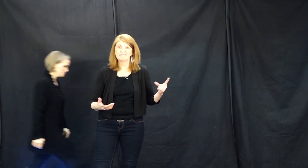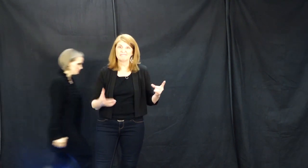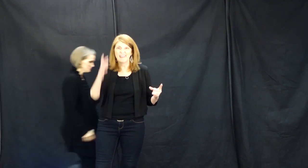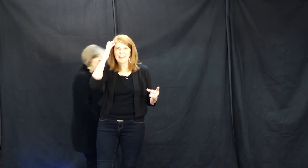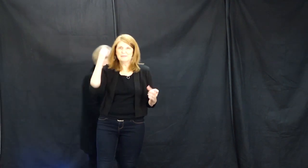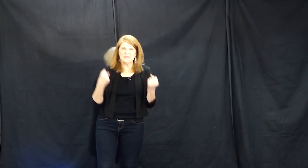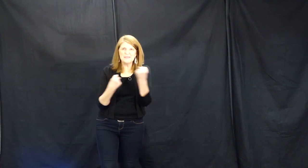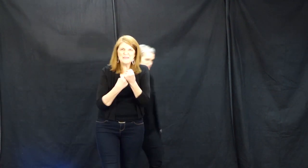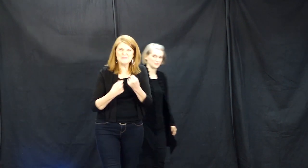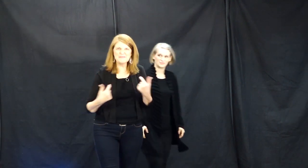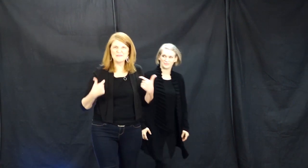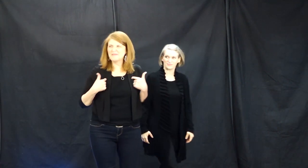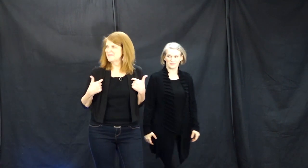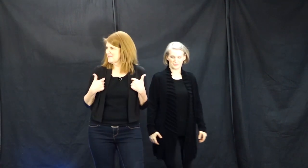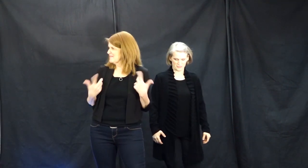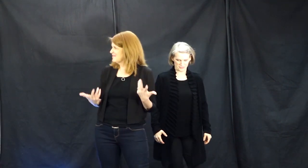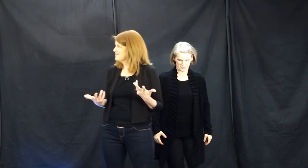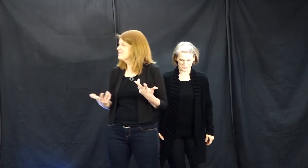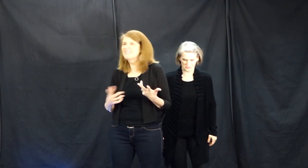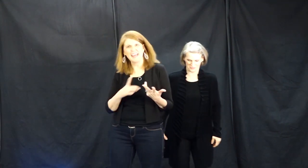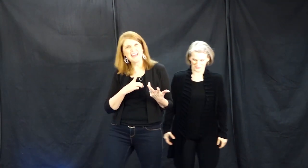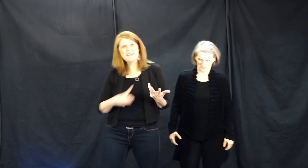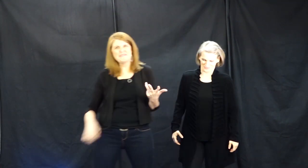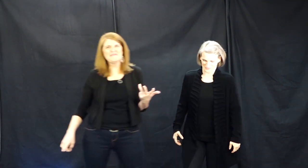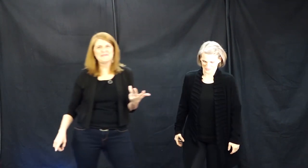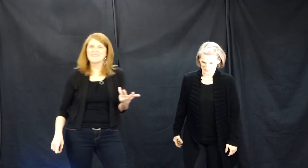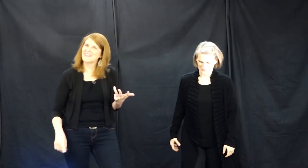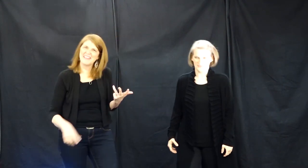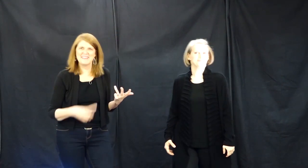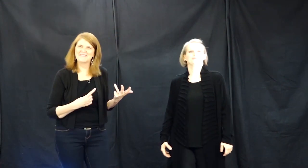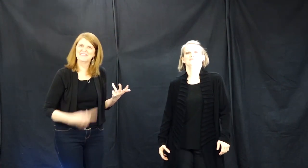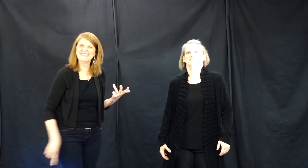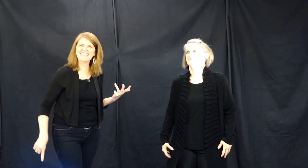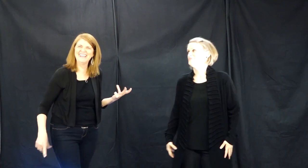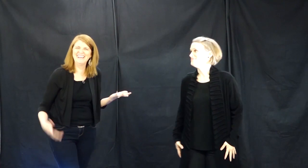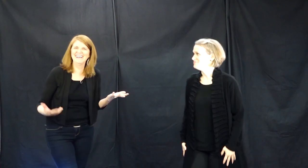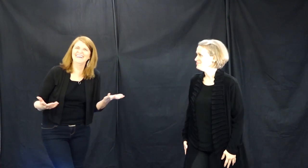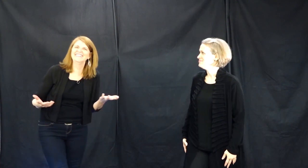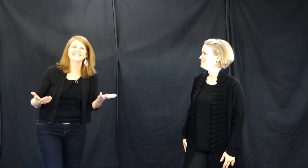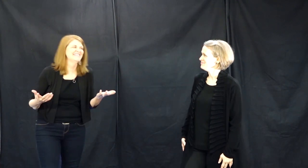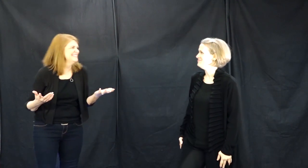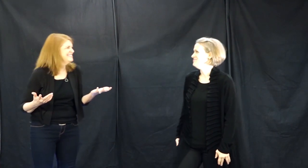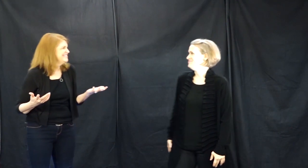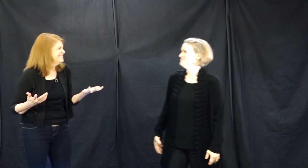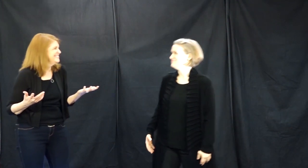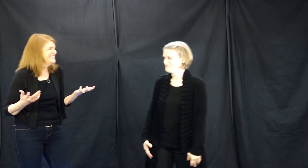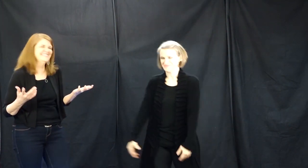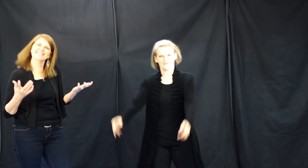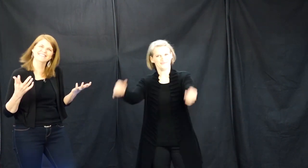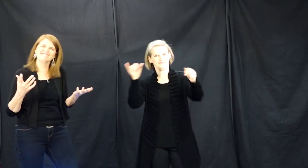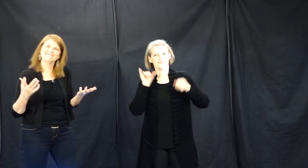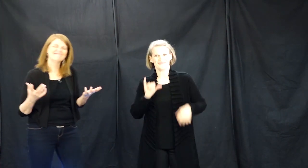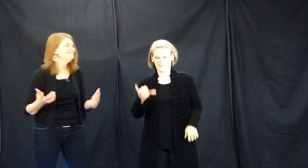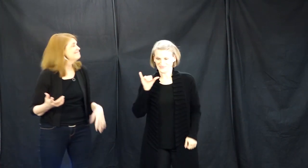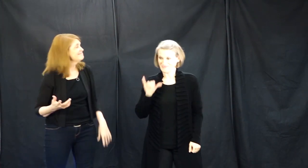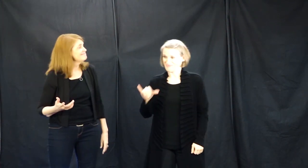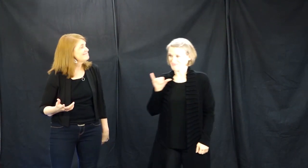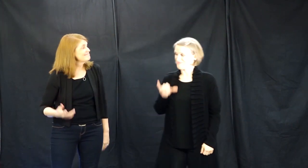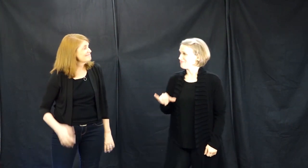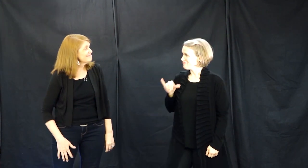Hamilton's on your side. I'll be damned, well, I'll be damned. And You won in a